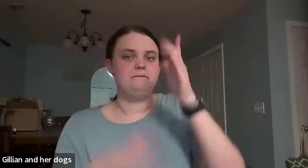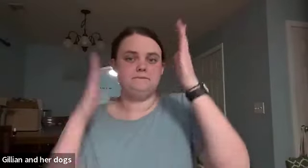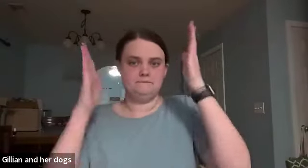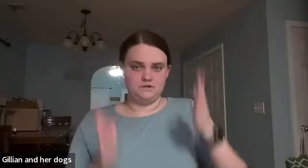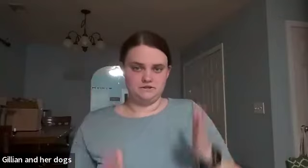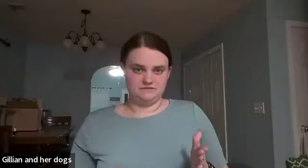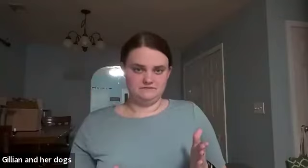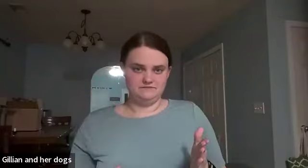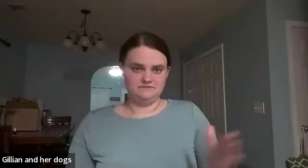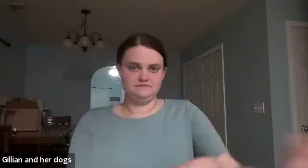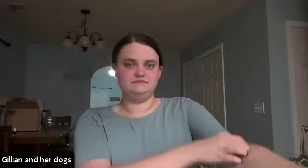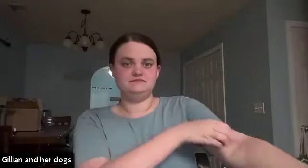library person.